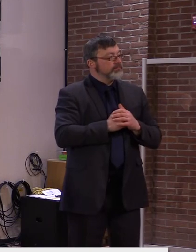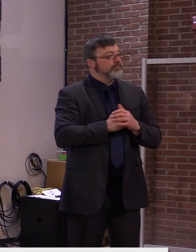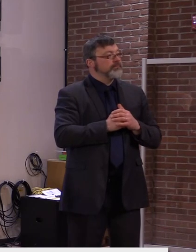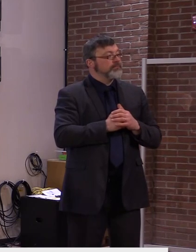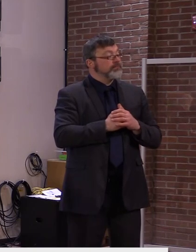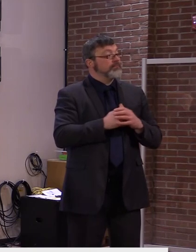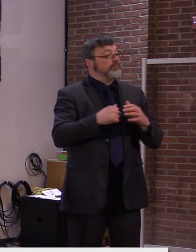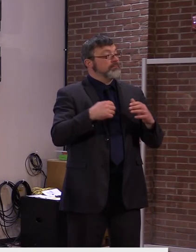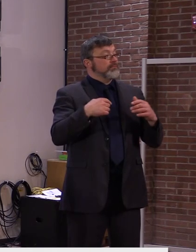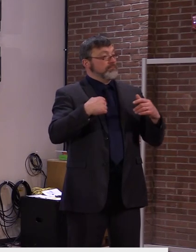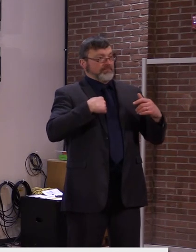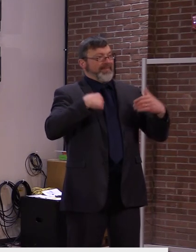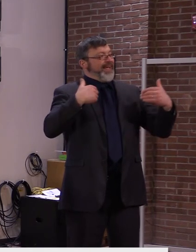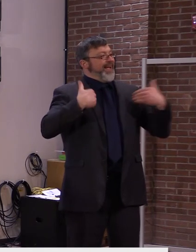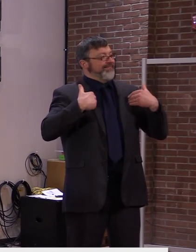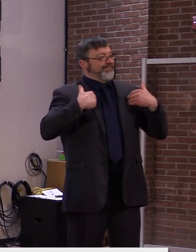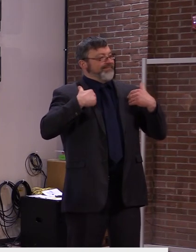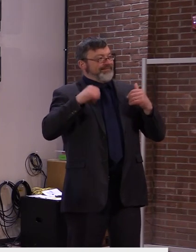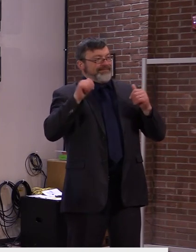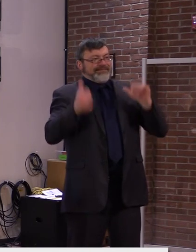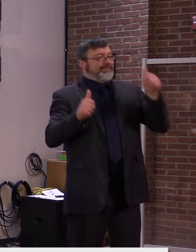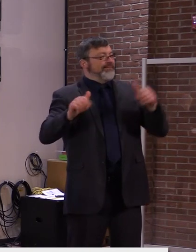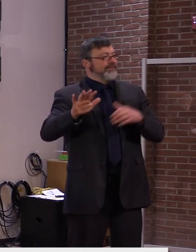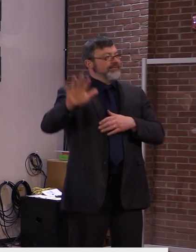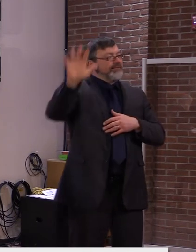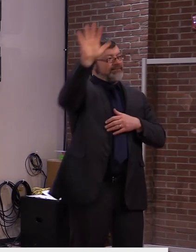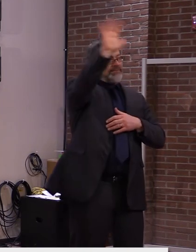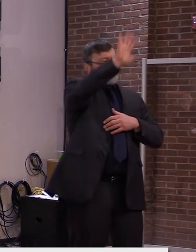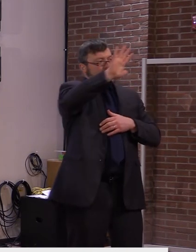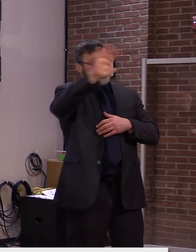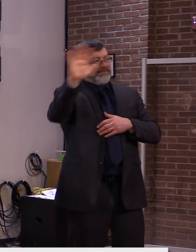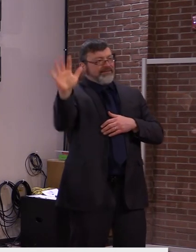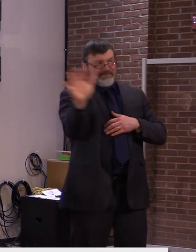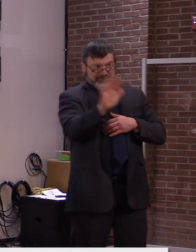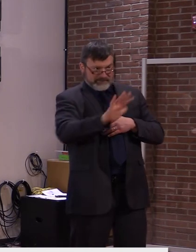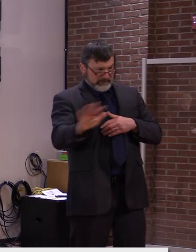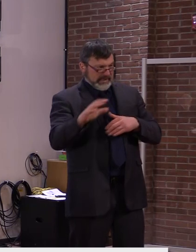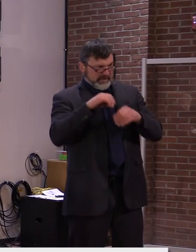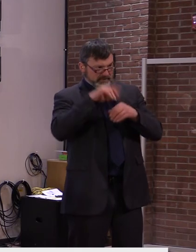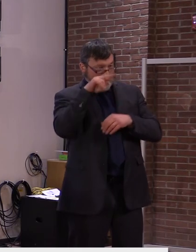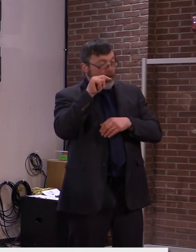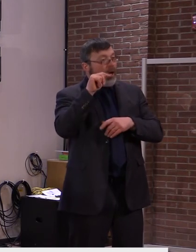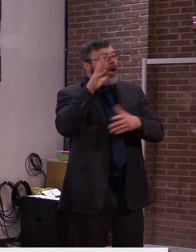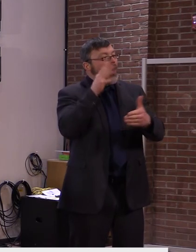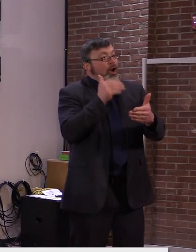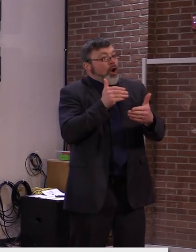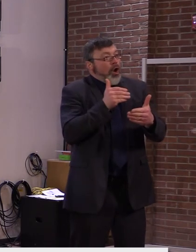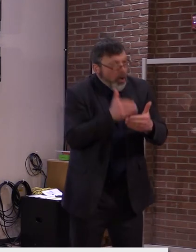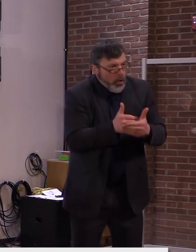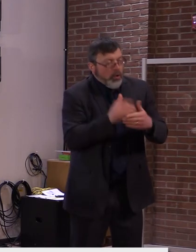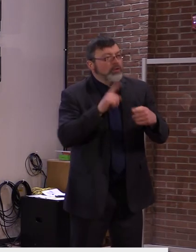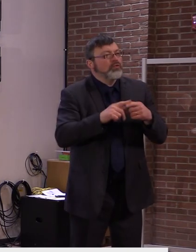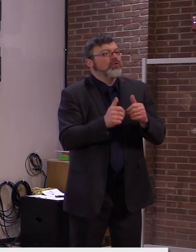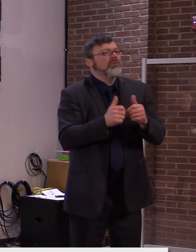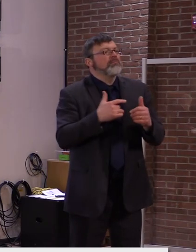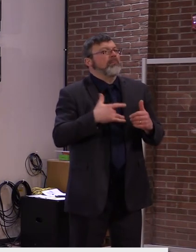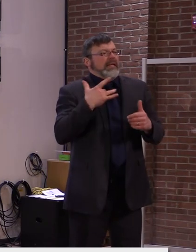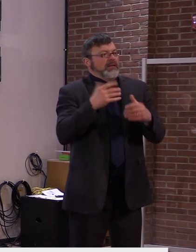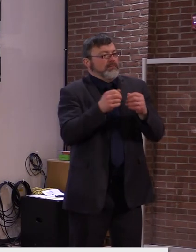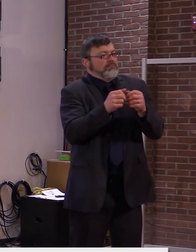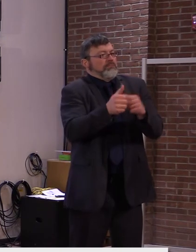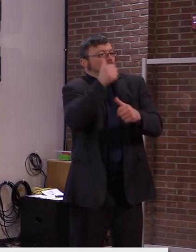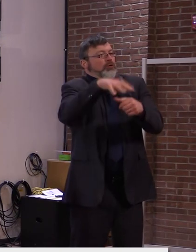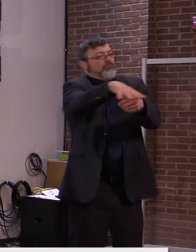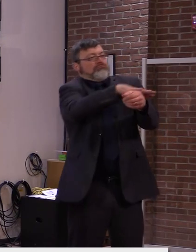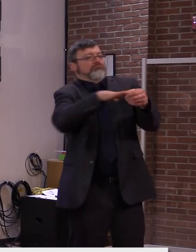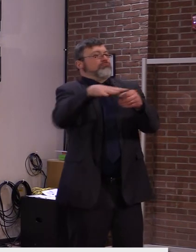in accordance to that distribution. Once you've selected the site, you should select the date and time